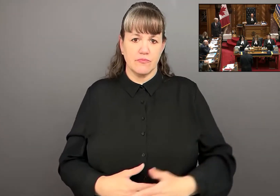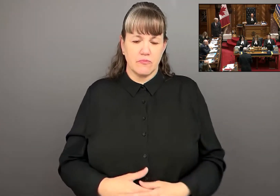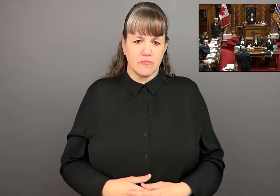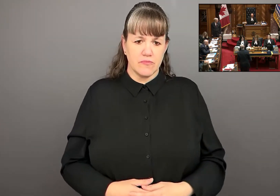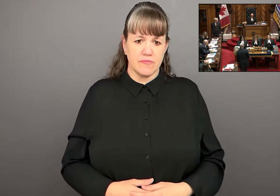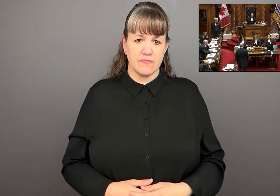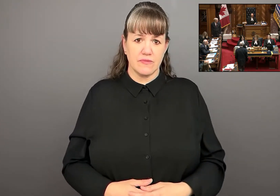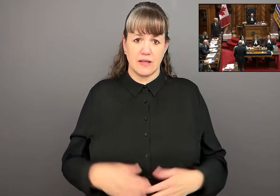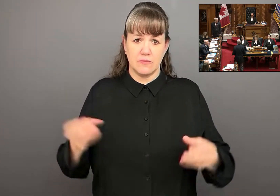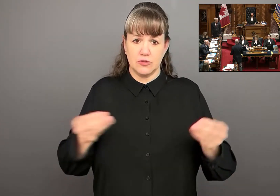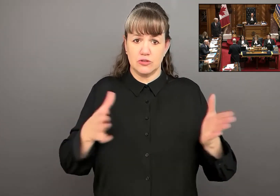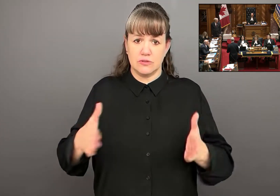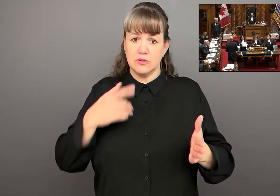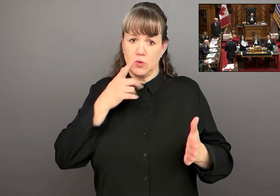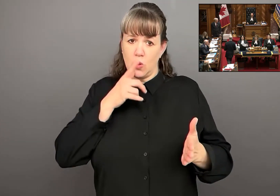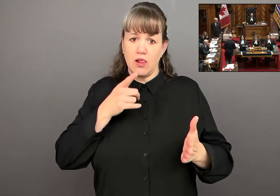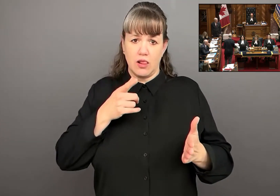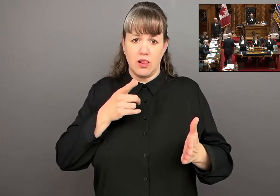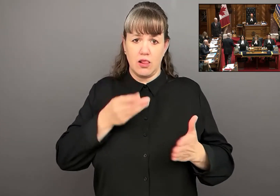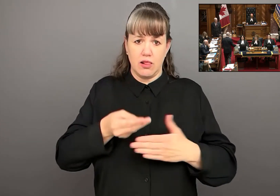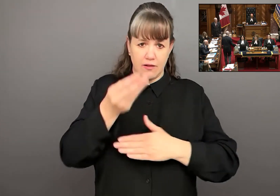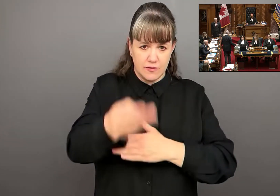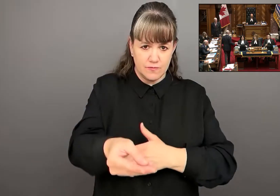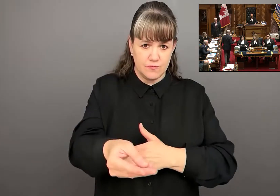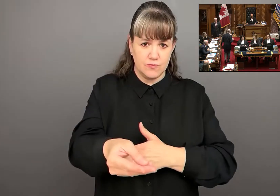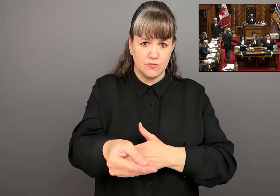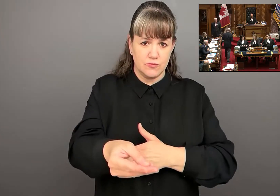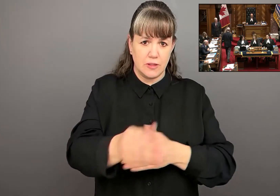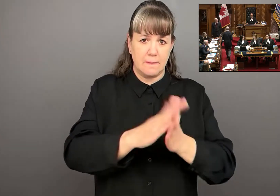private member's time.